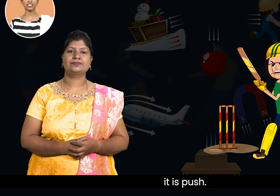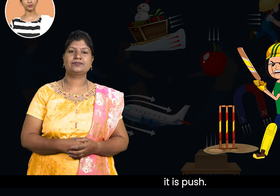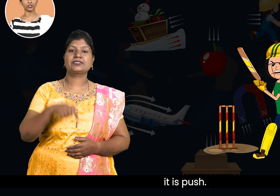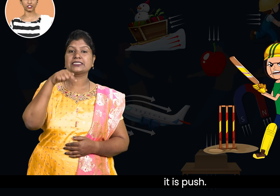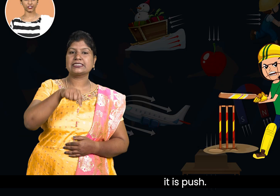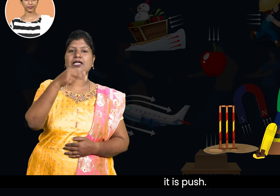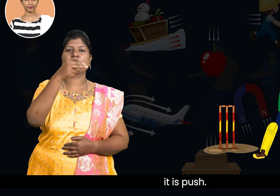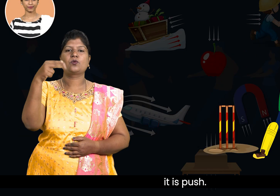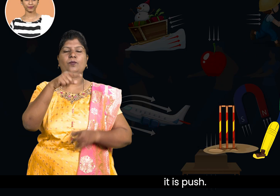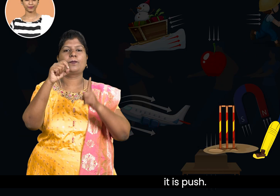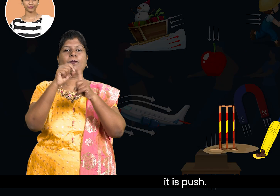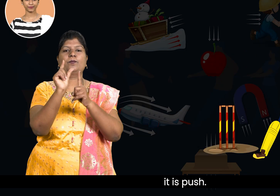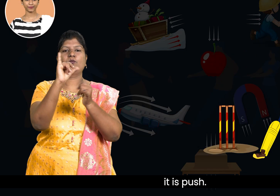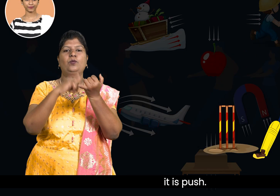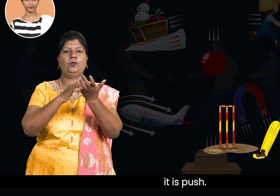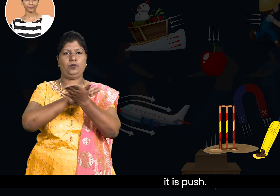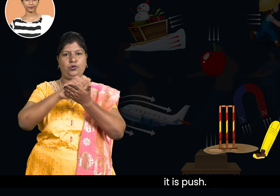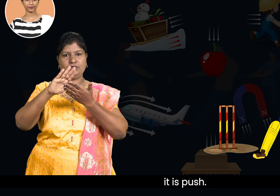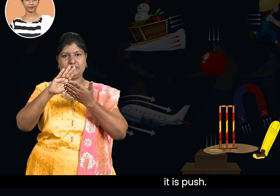it is push.